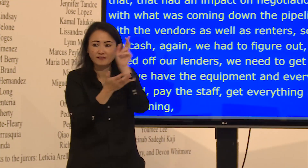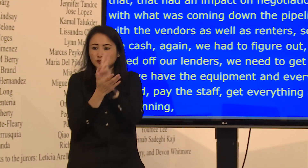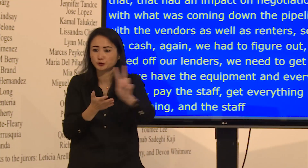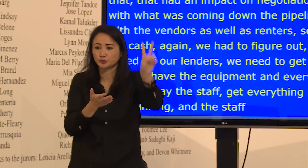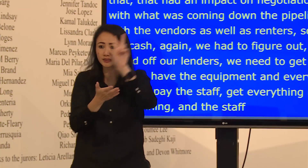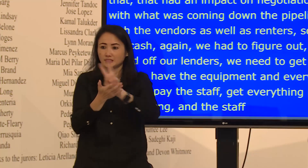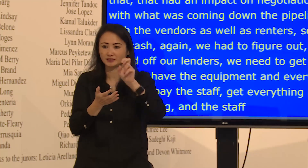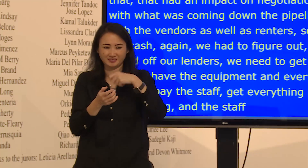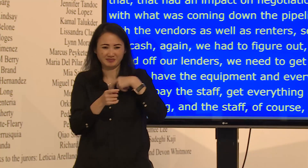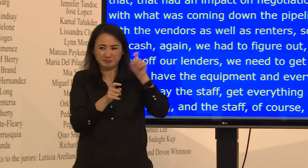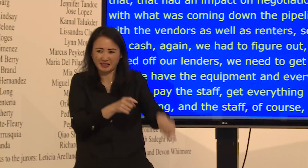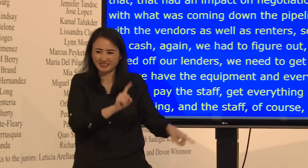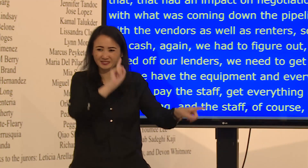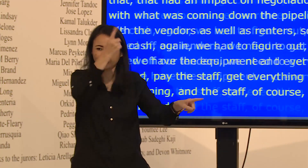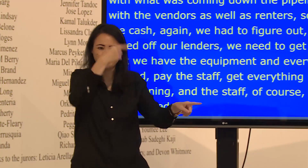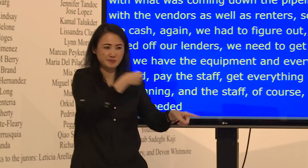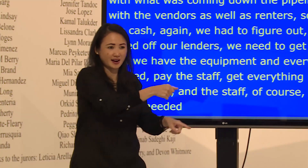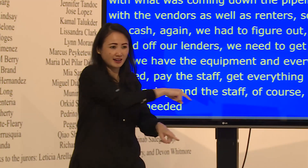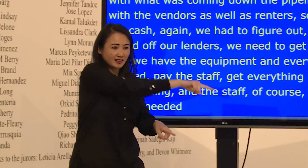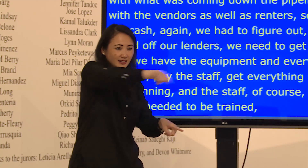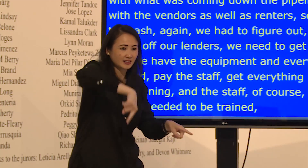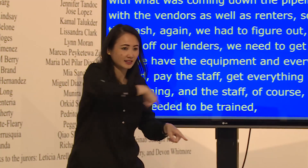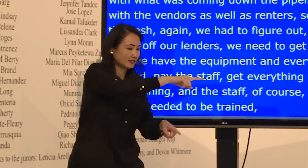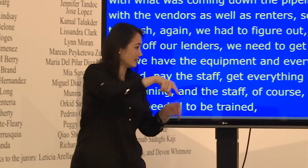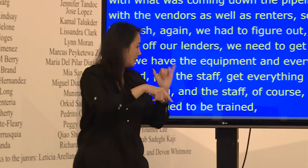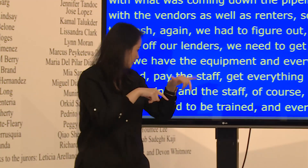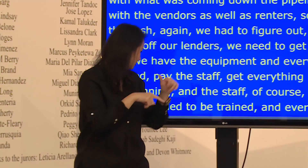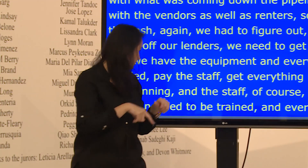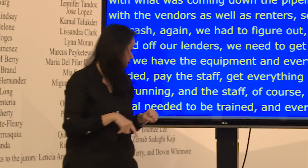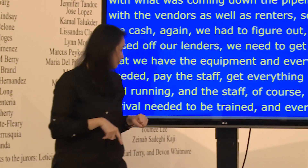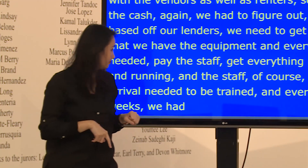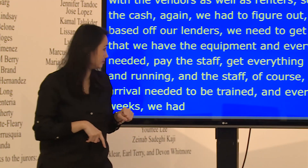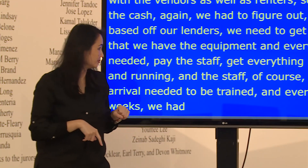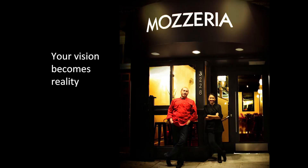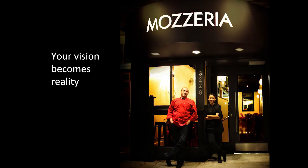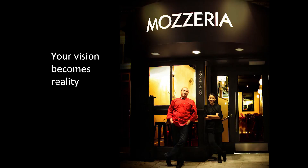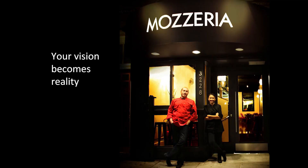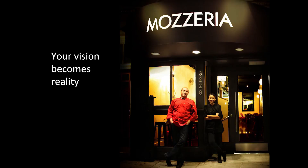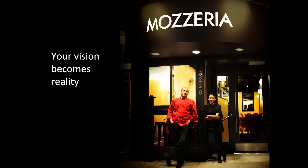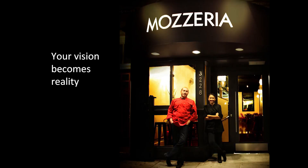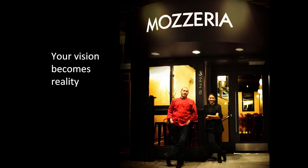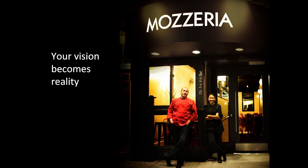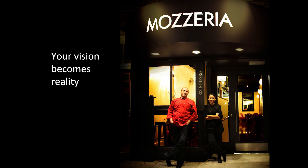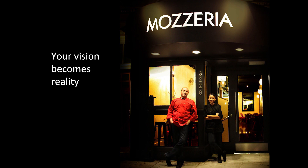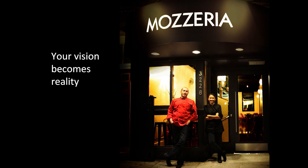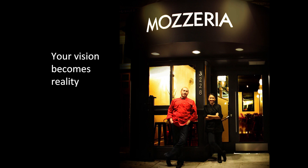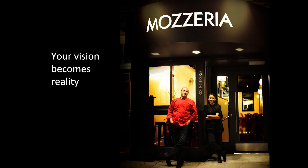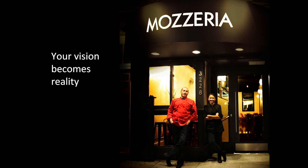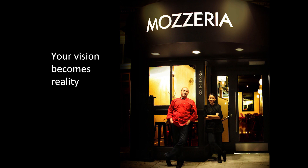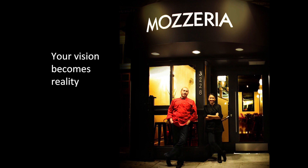2 weeks, we had to turn around and pay them because they're obviously working and need to be able to make an income.